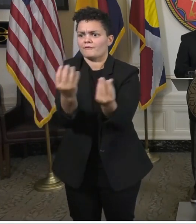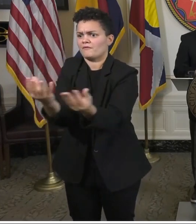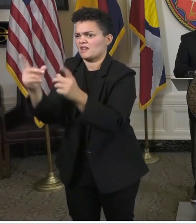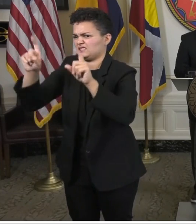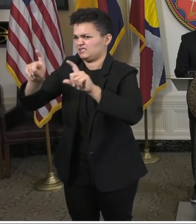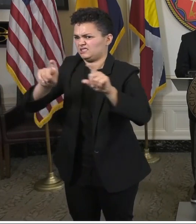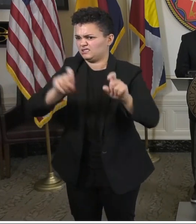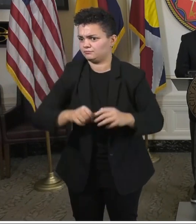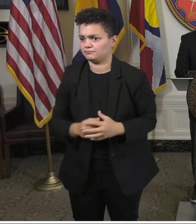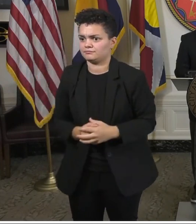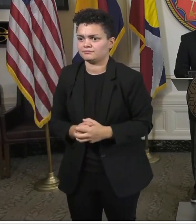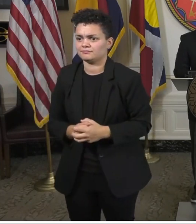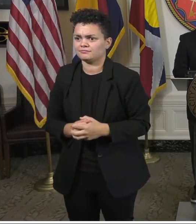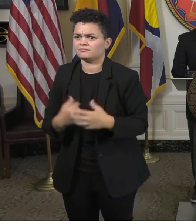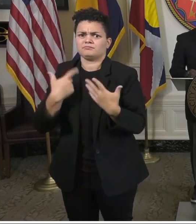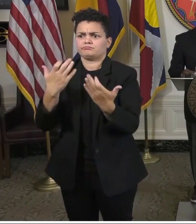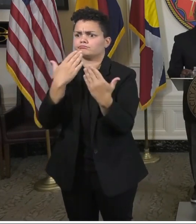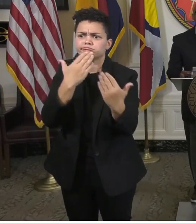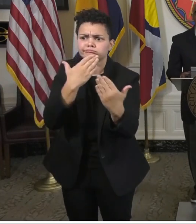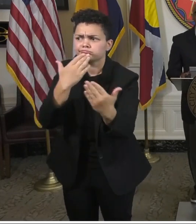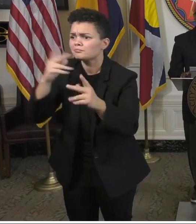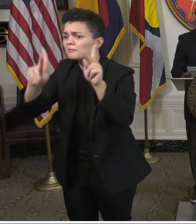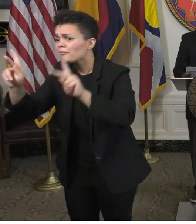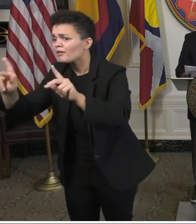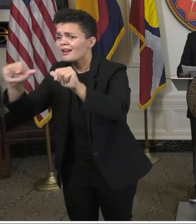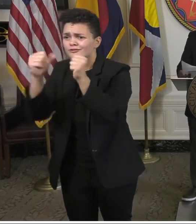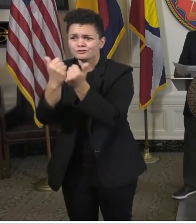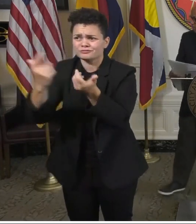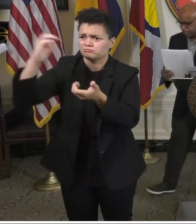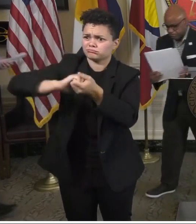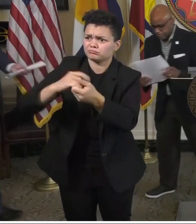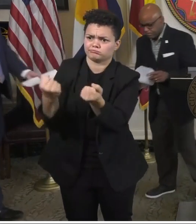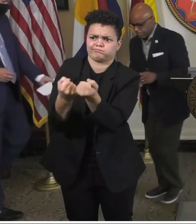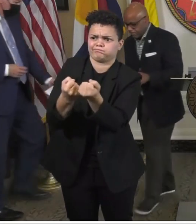McDonald, who will go in deeper detail again on our vital statistics. Bob?